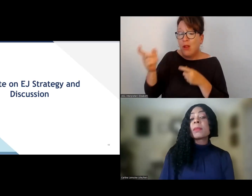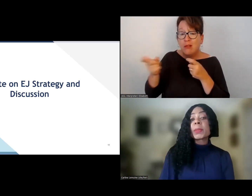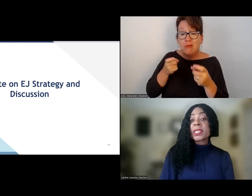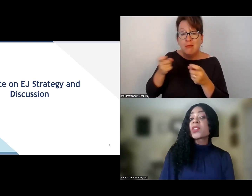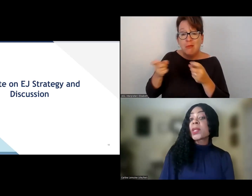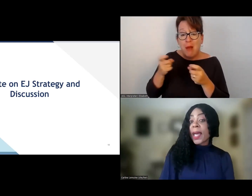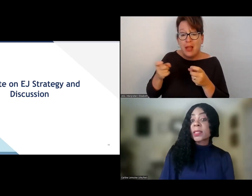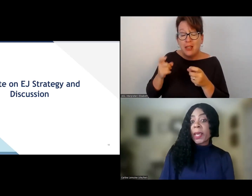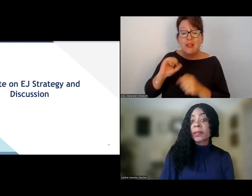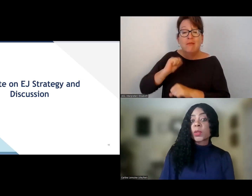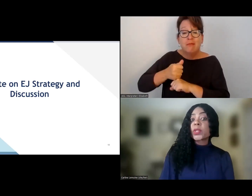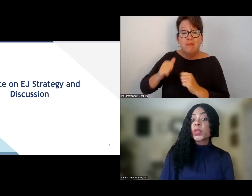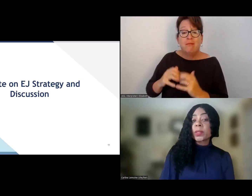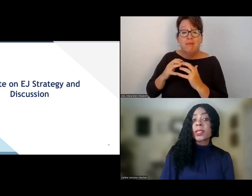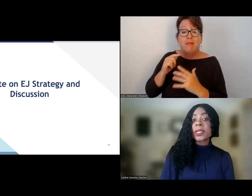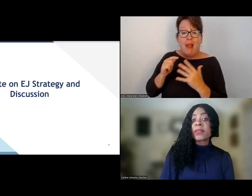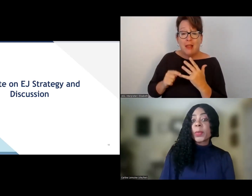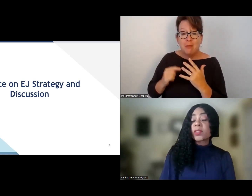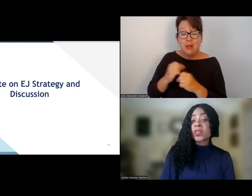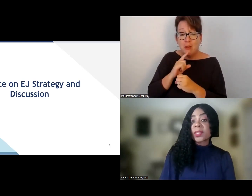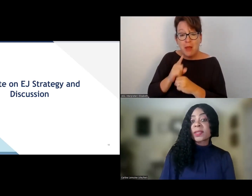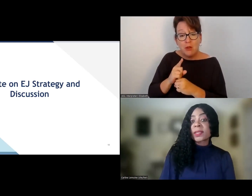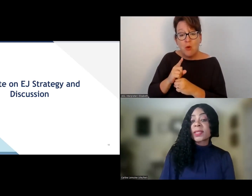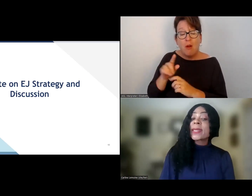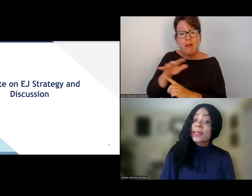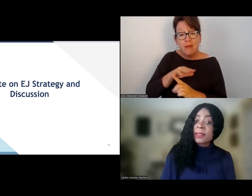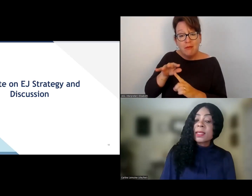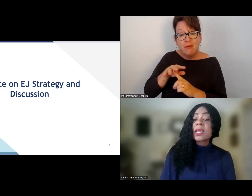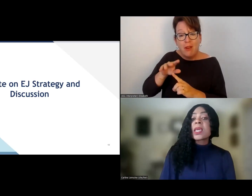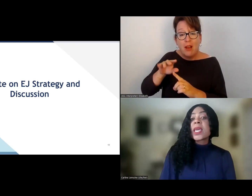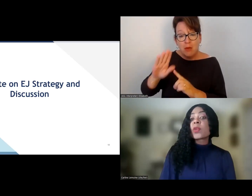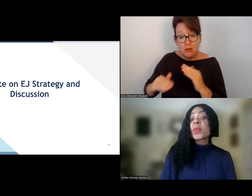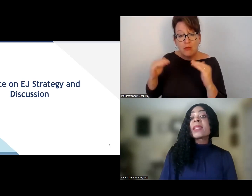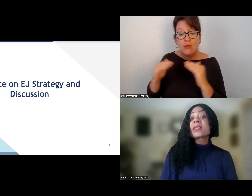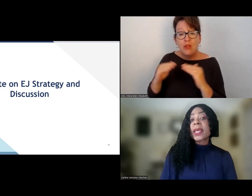the implementation aspect to ensure environmental justice